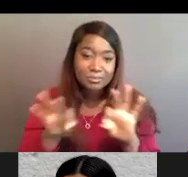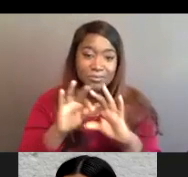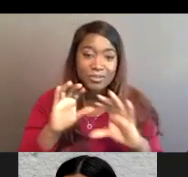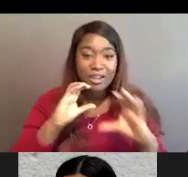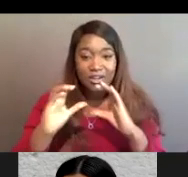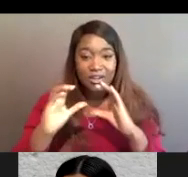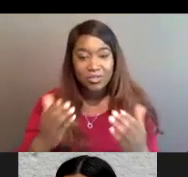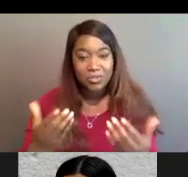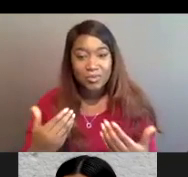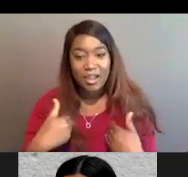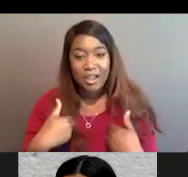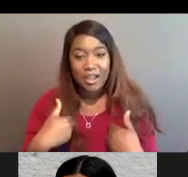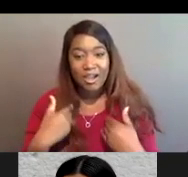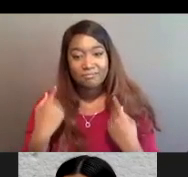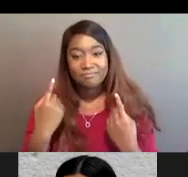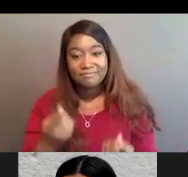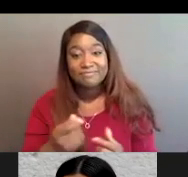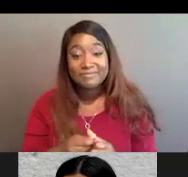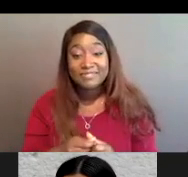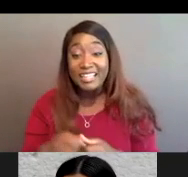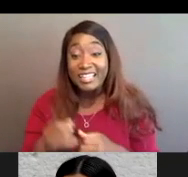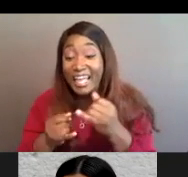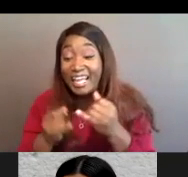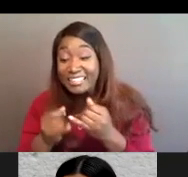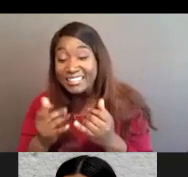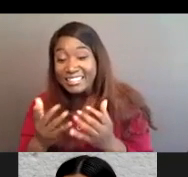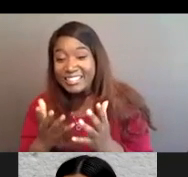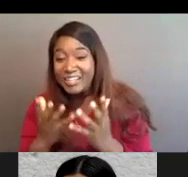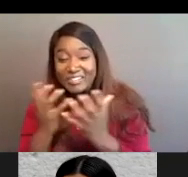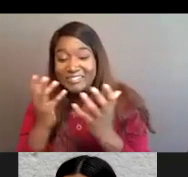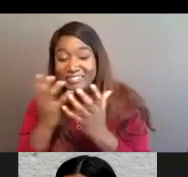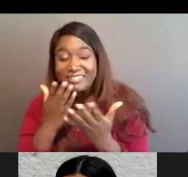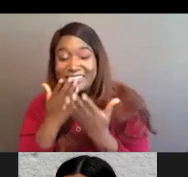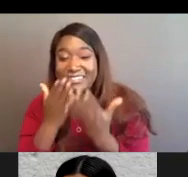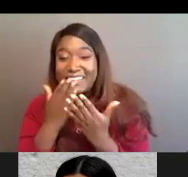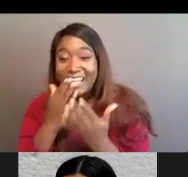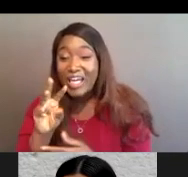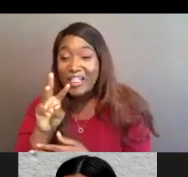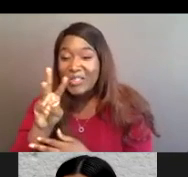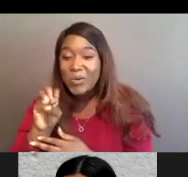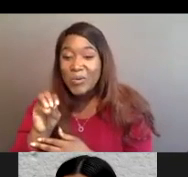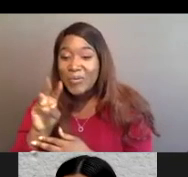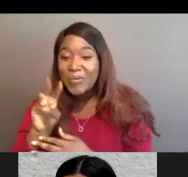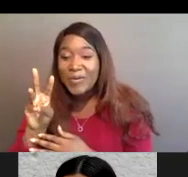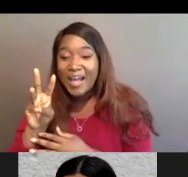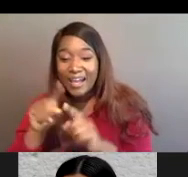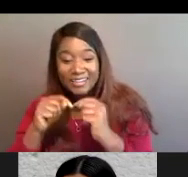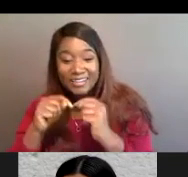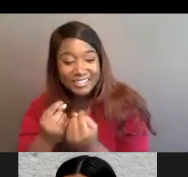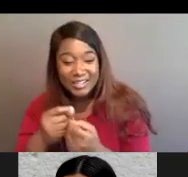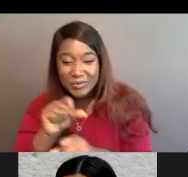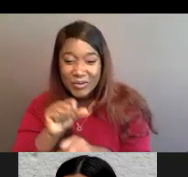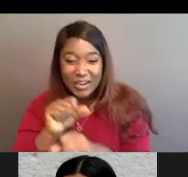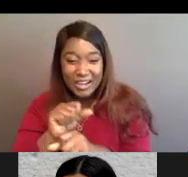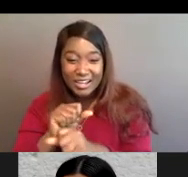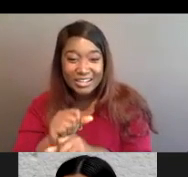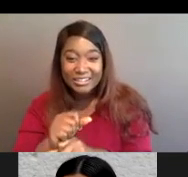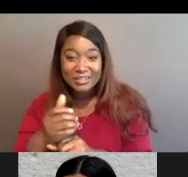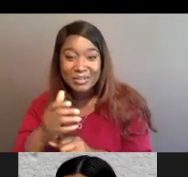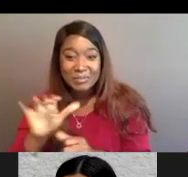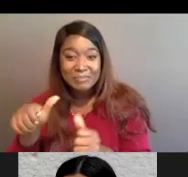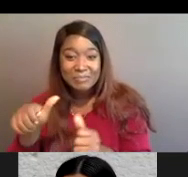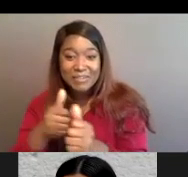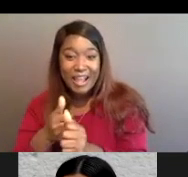amazing, the amazing WOW team behind the scenes, working hard to gather everyone's questions,